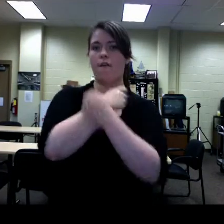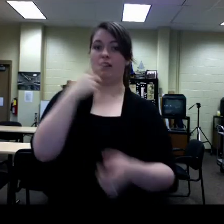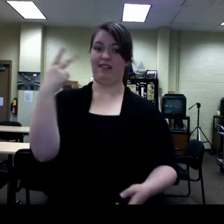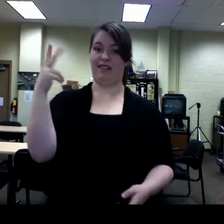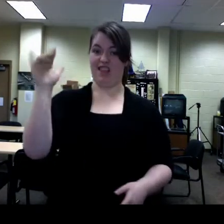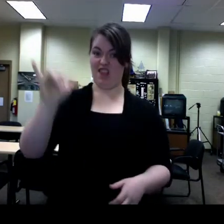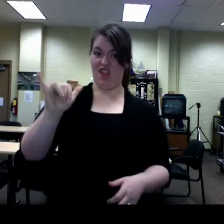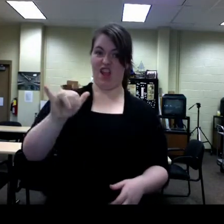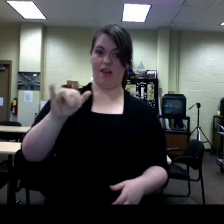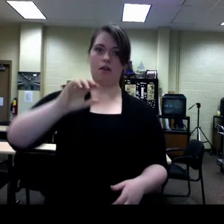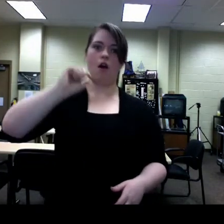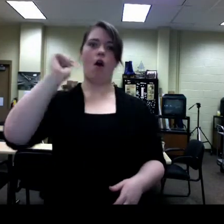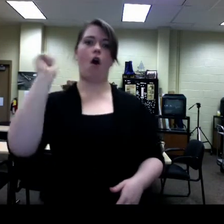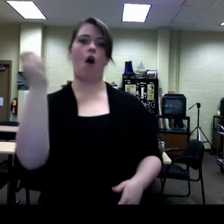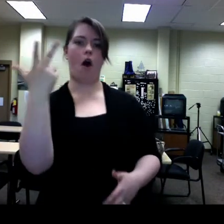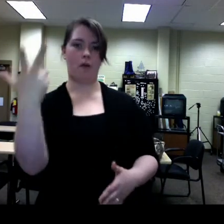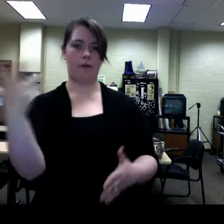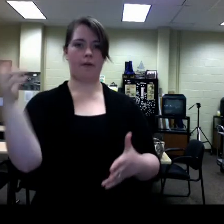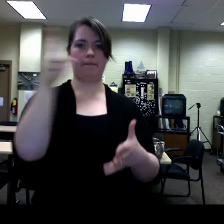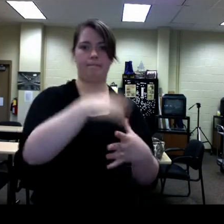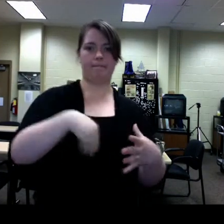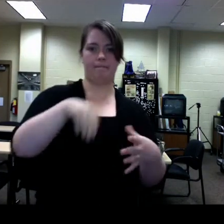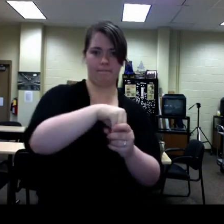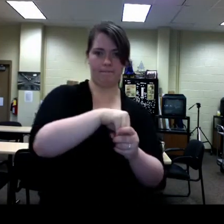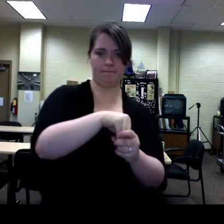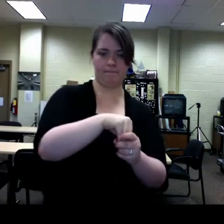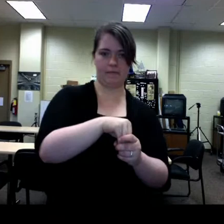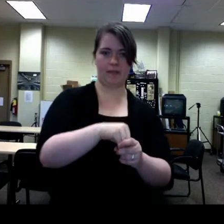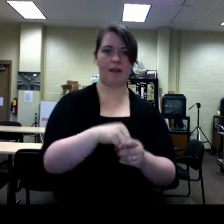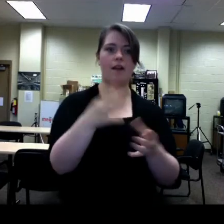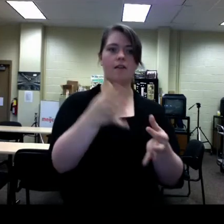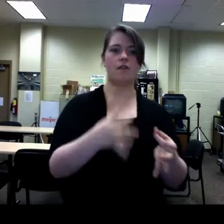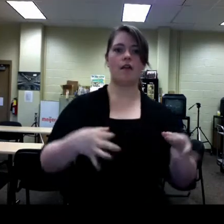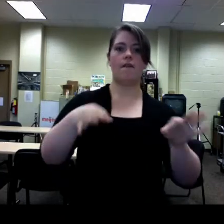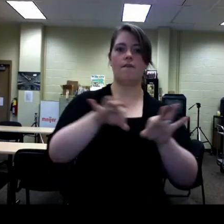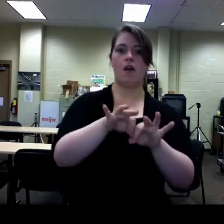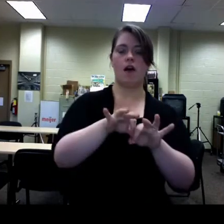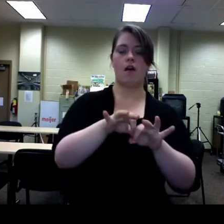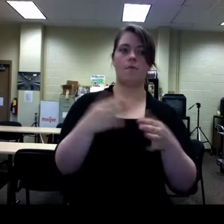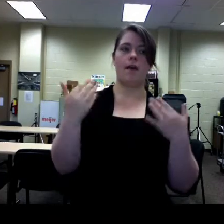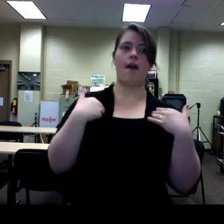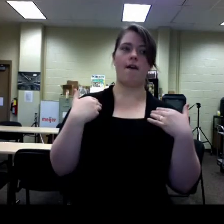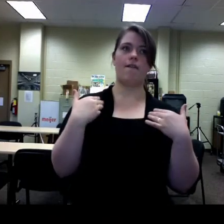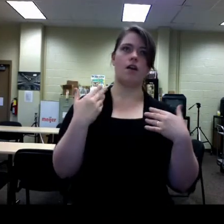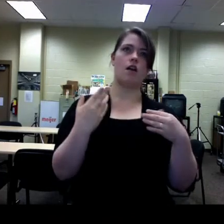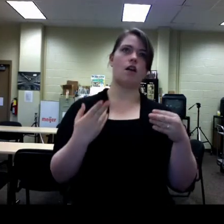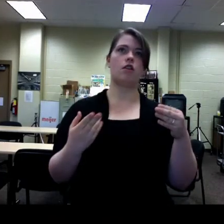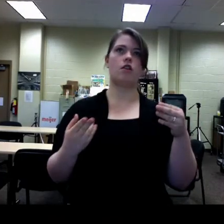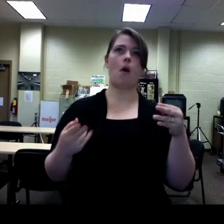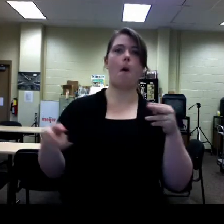The value of having more than one intersection of these is that, as we'll talk about in a few